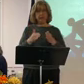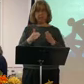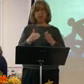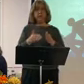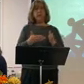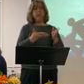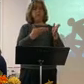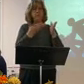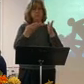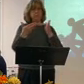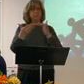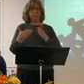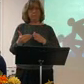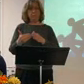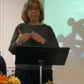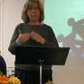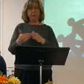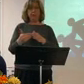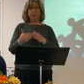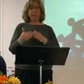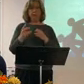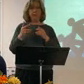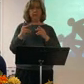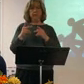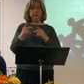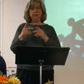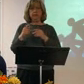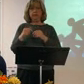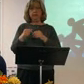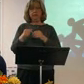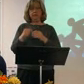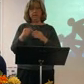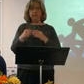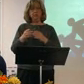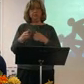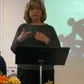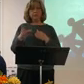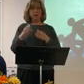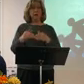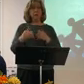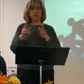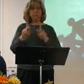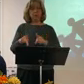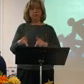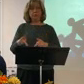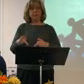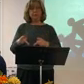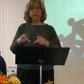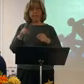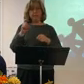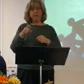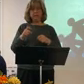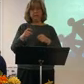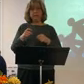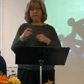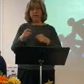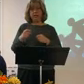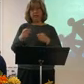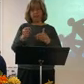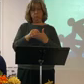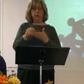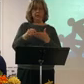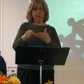bring somebody over to get a box. Just participate in the family of God this week. It's an act